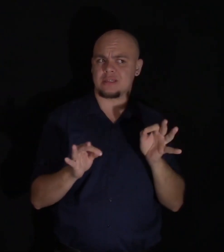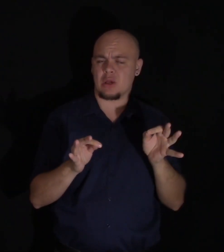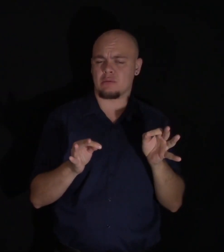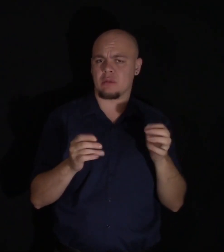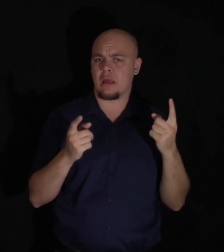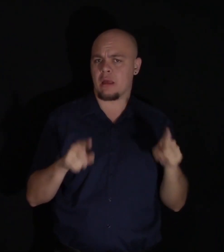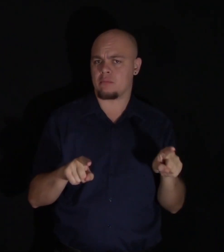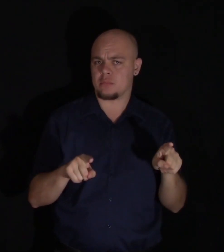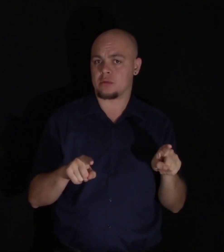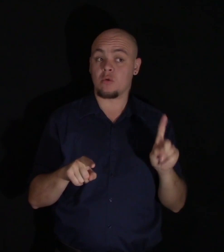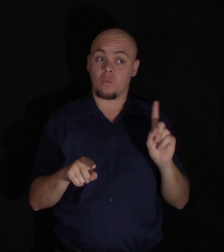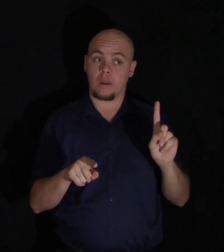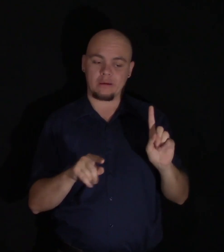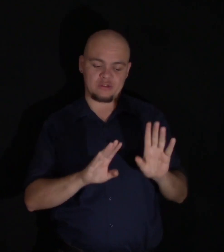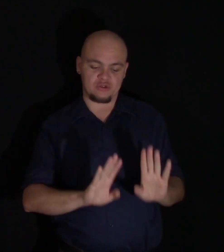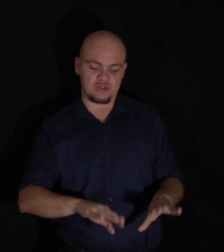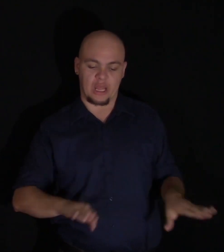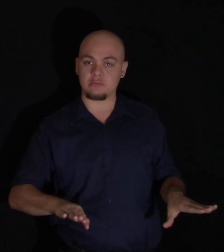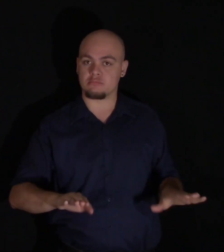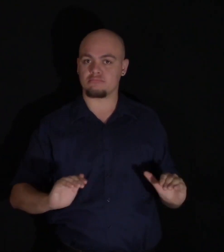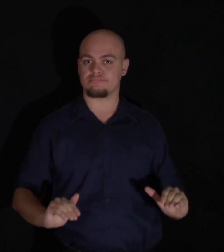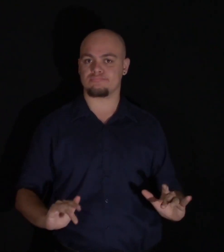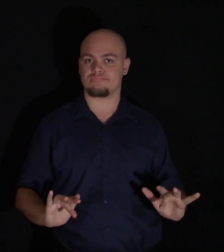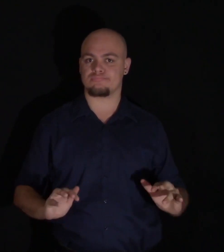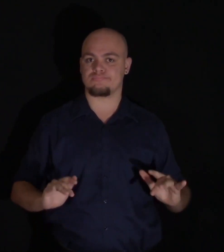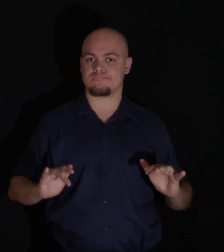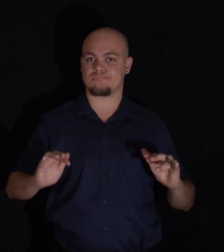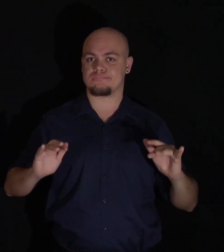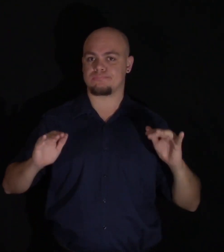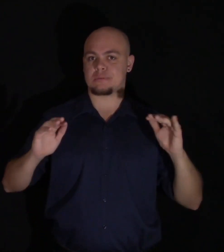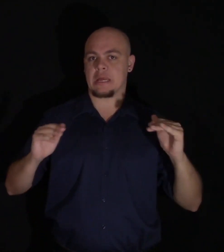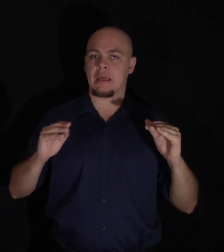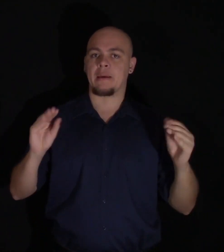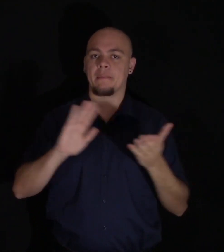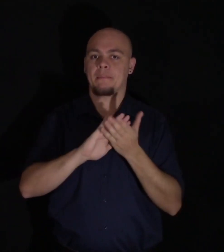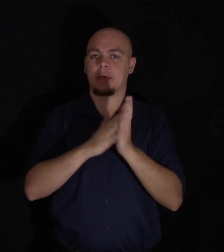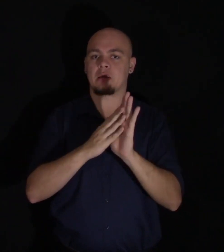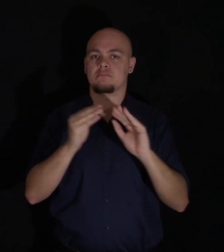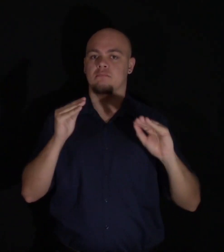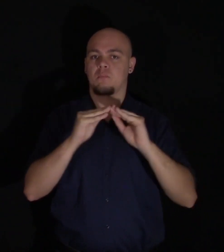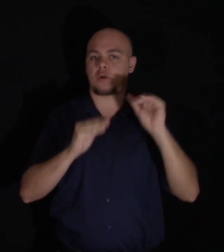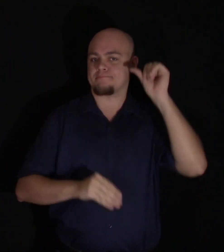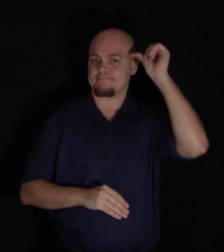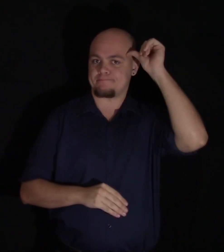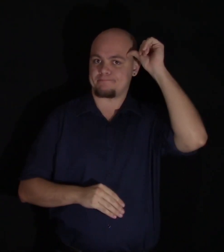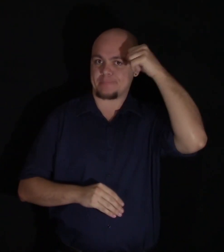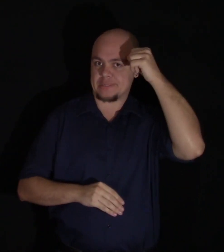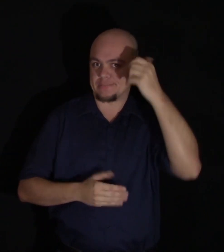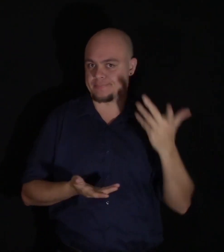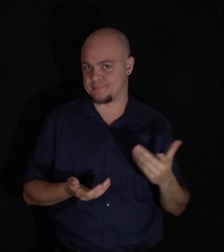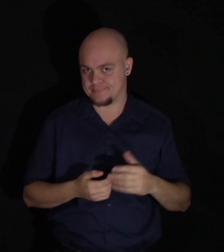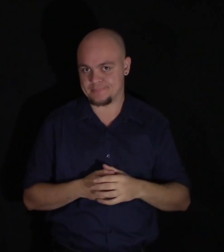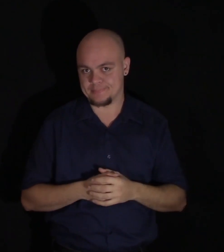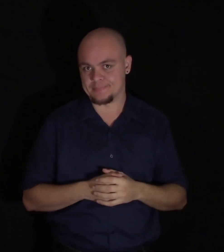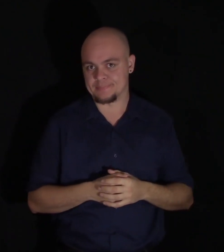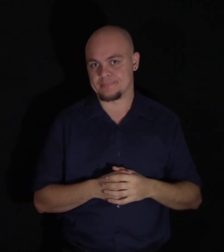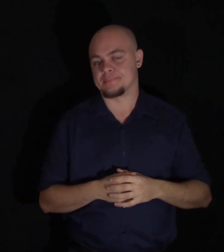in childhood, and it moves in and becomes more ingrained even by the time you get to adult life.